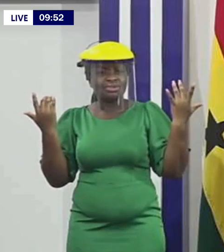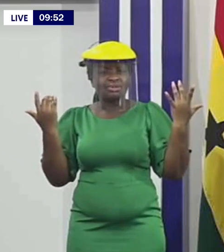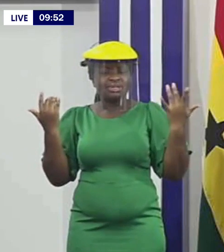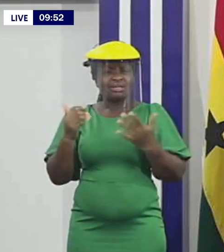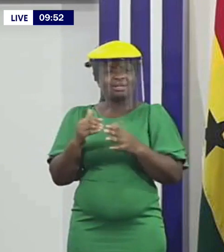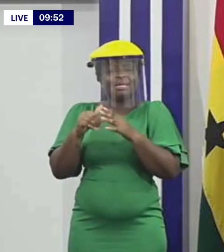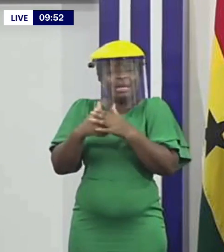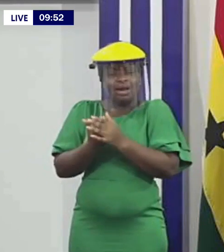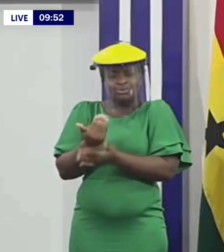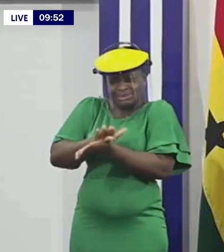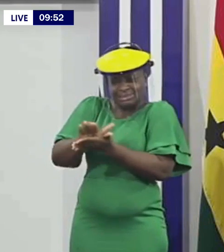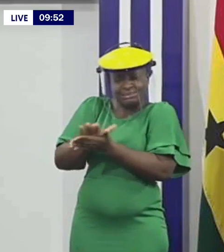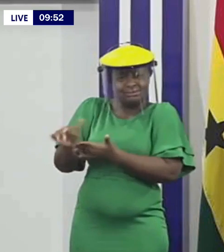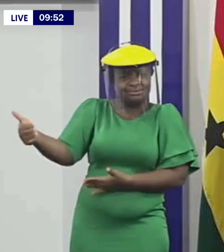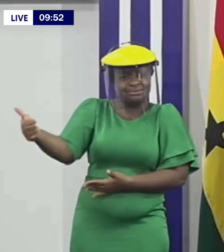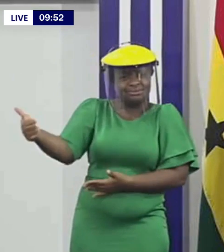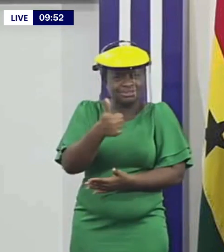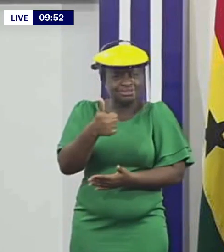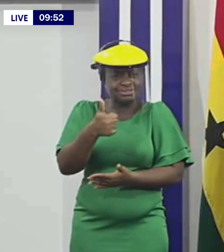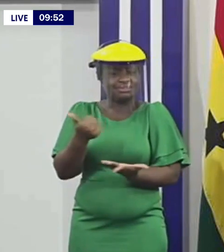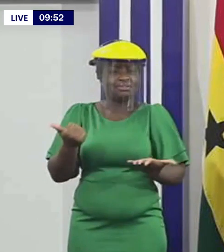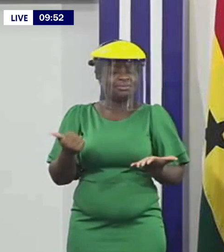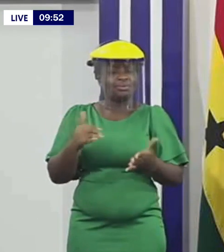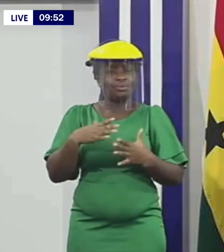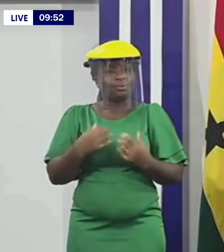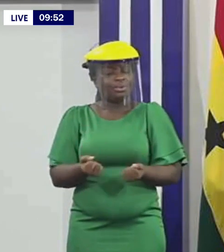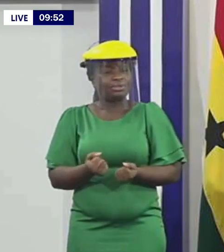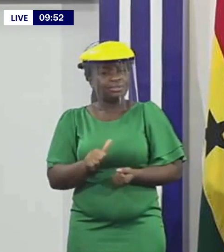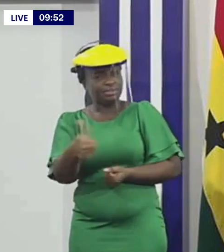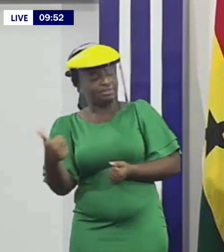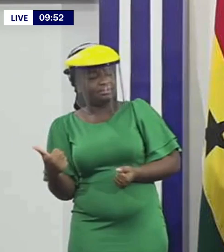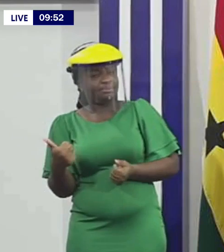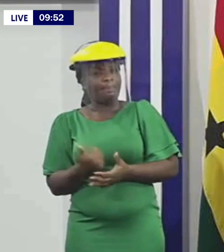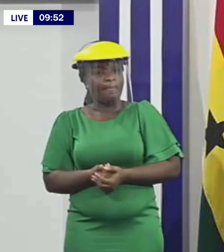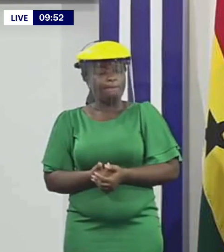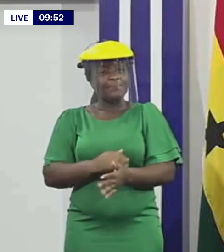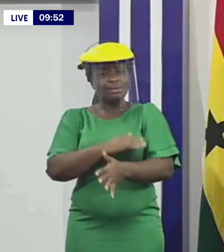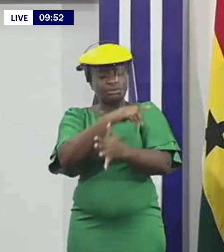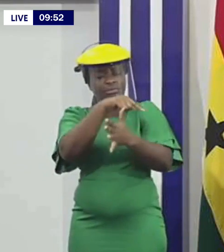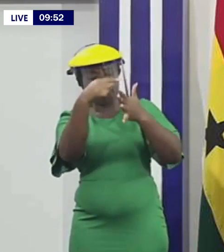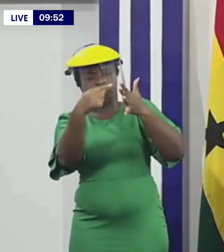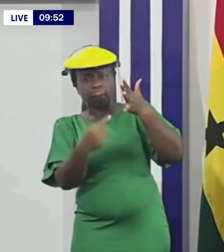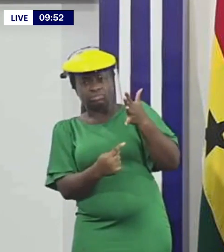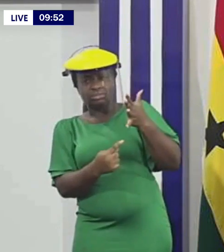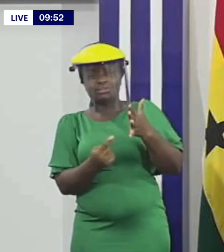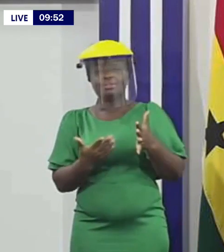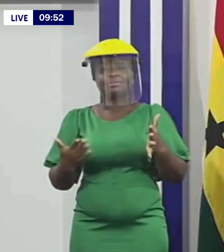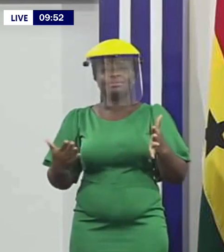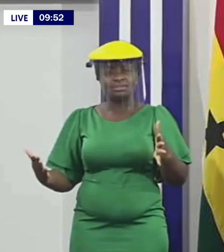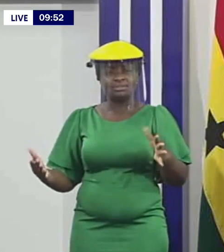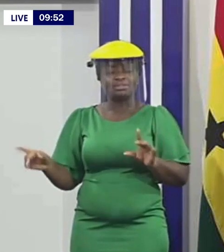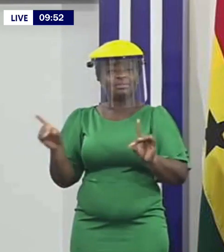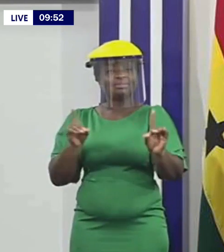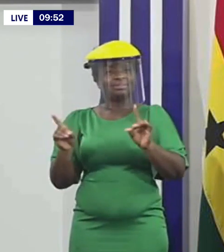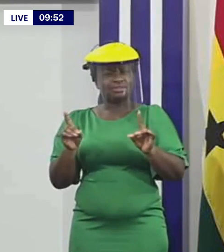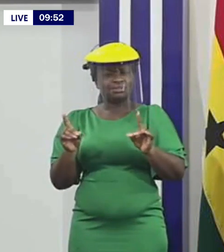enhanced hand hygiene, enhanced respiratory hygiene, and others. These are the non-pharmaceutical interventions that